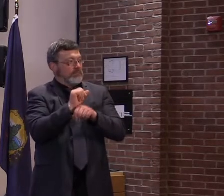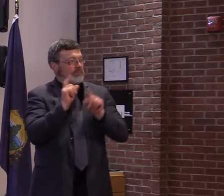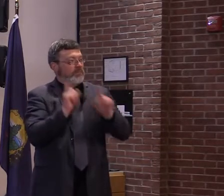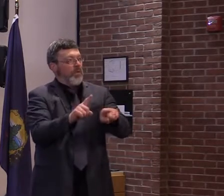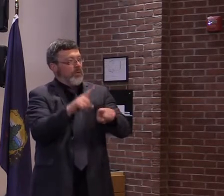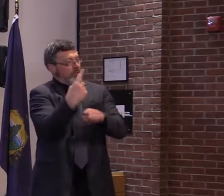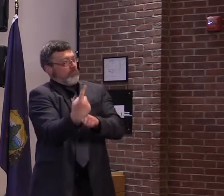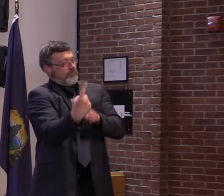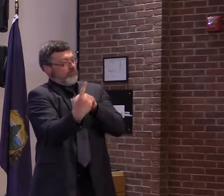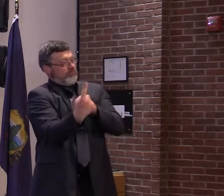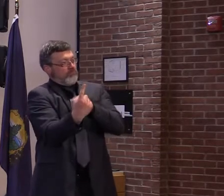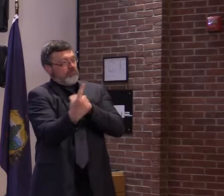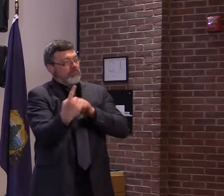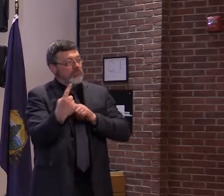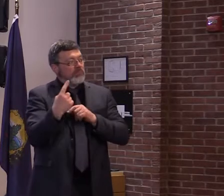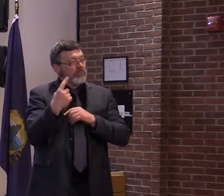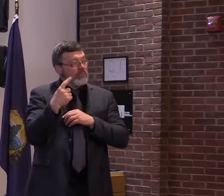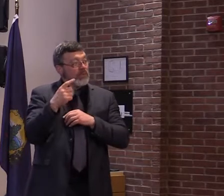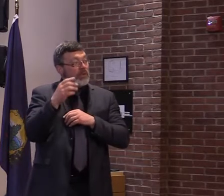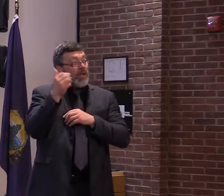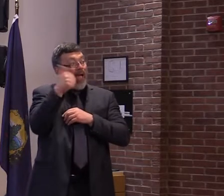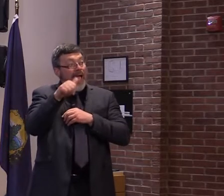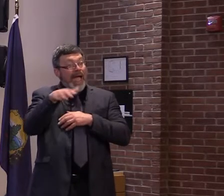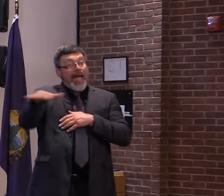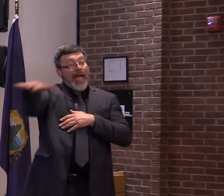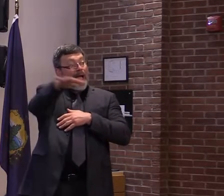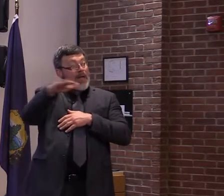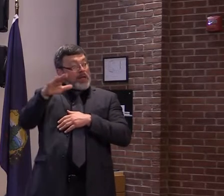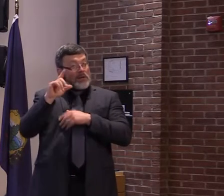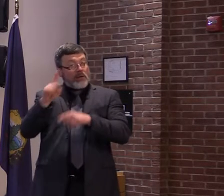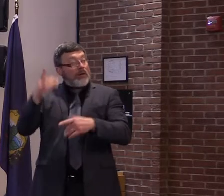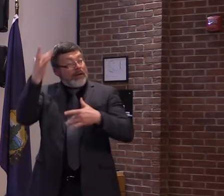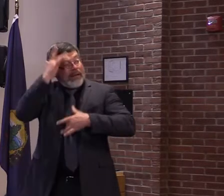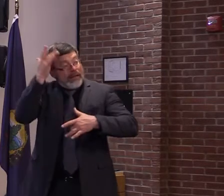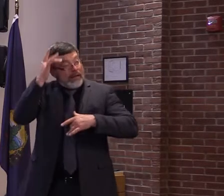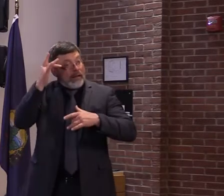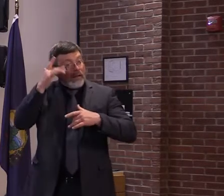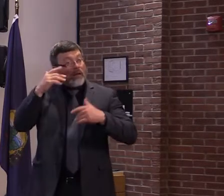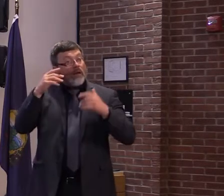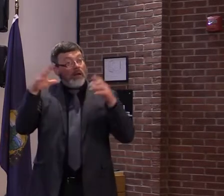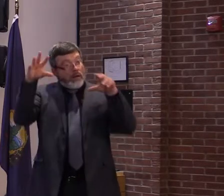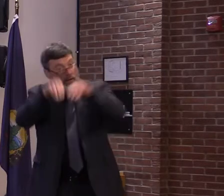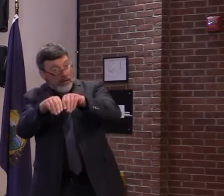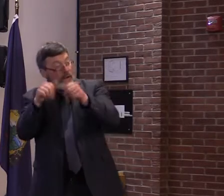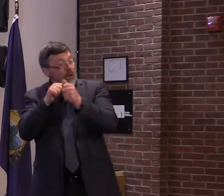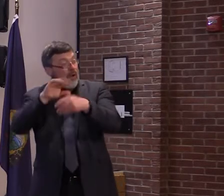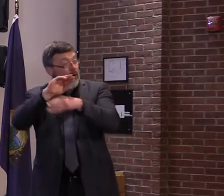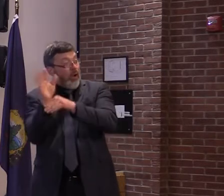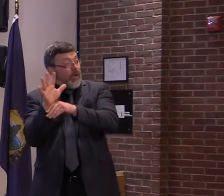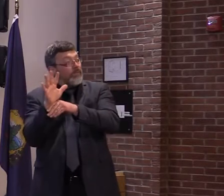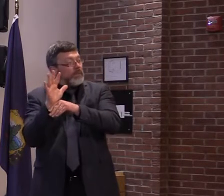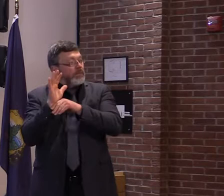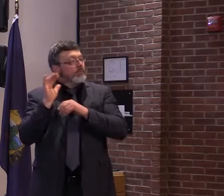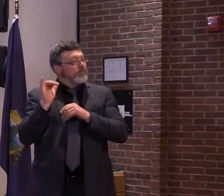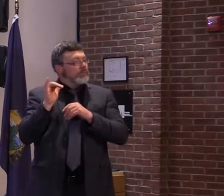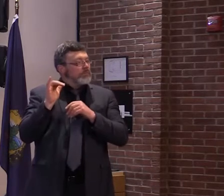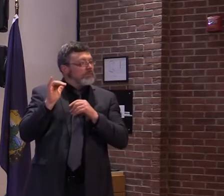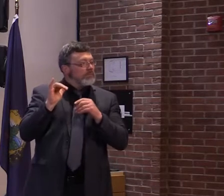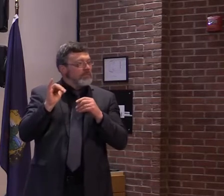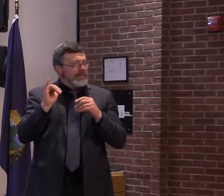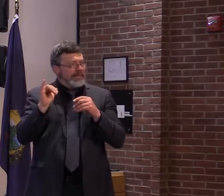as anybody who has an association with COVID, whether because of COVID or with COVID, is still